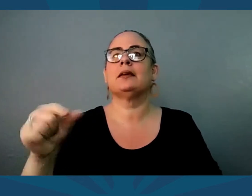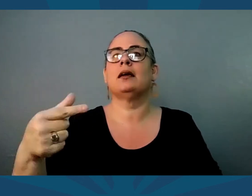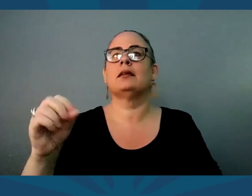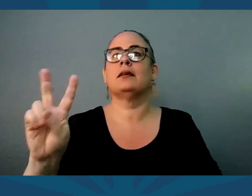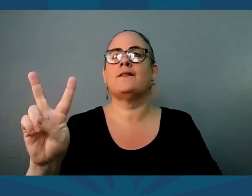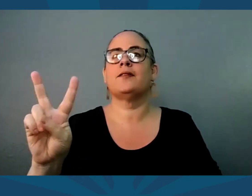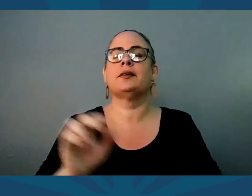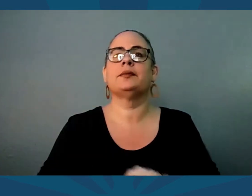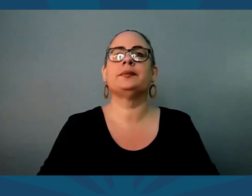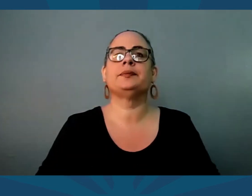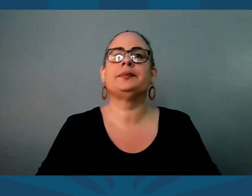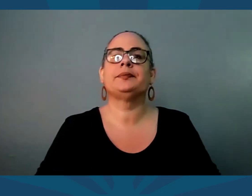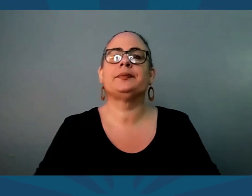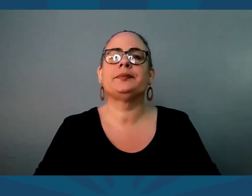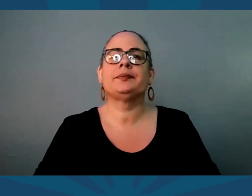greeley.az.gov.